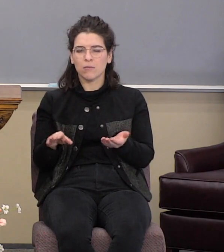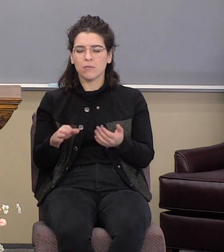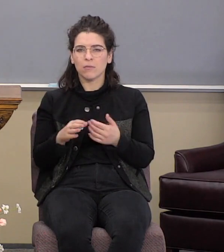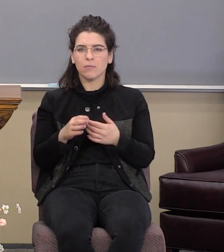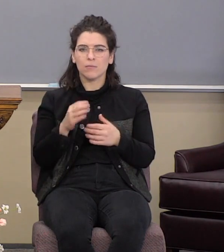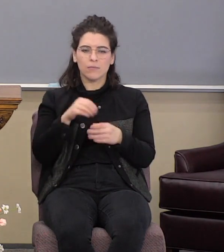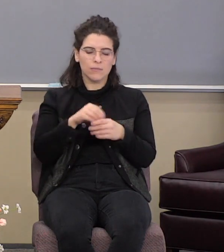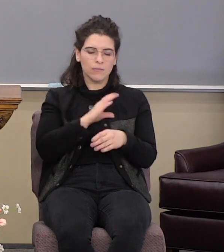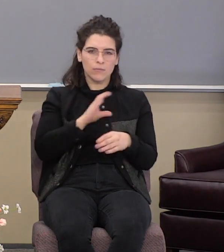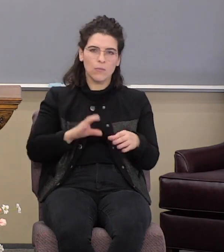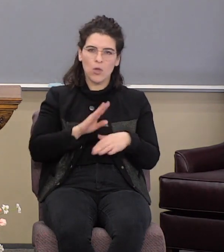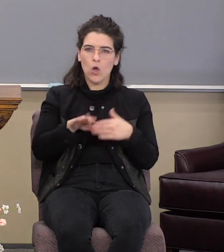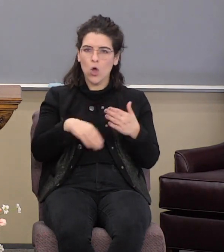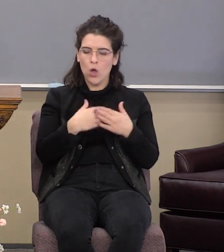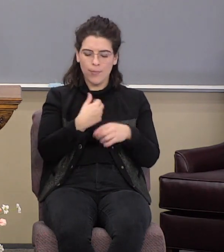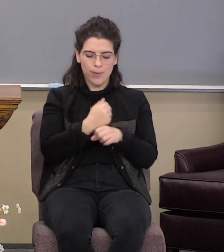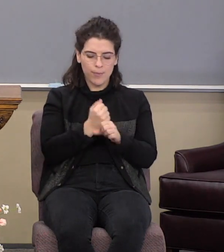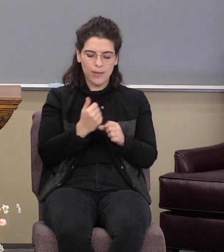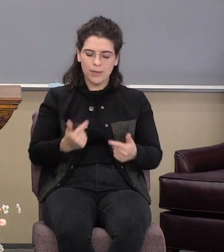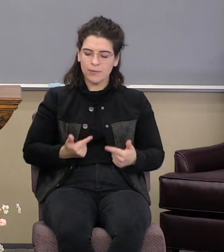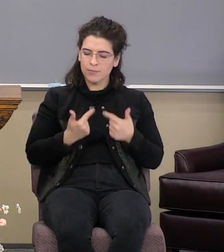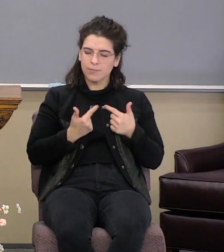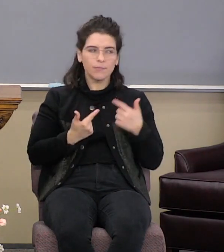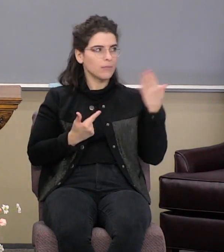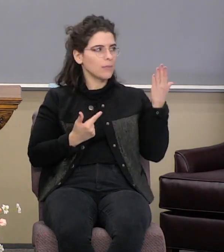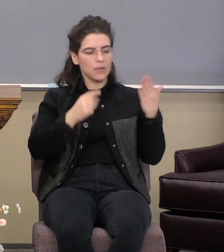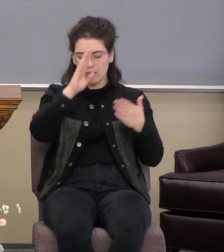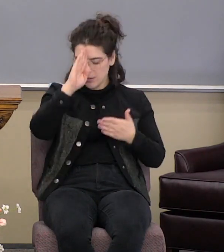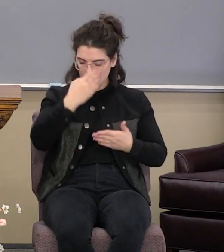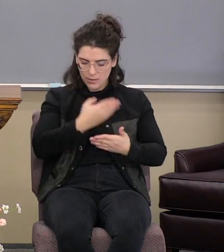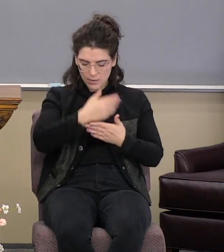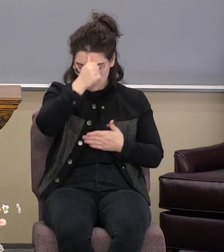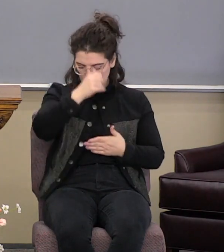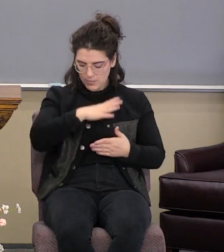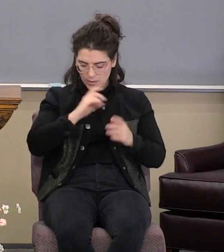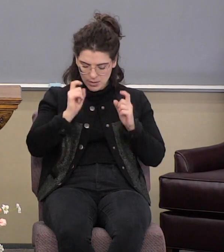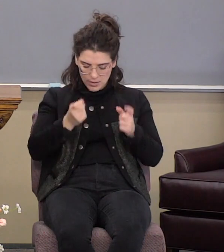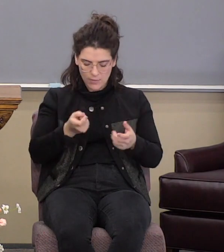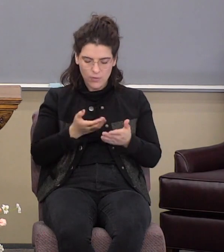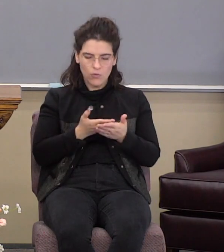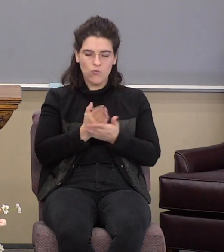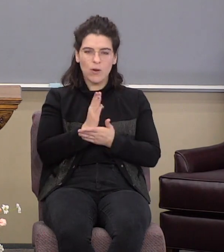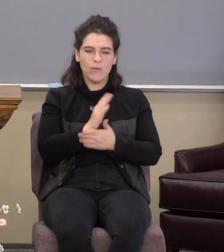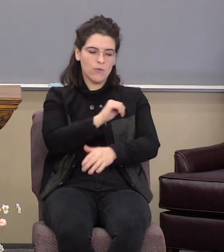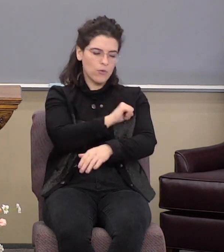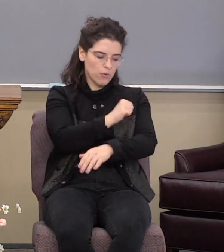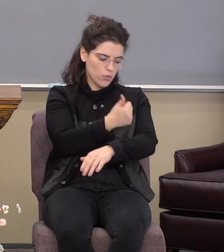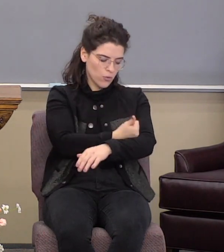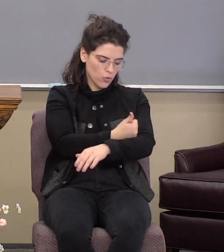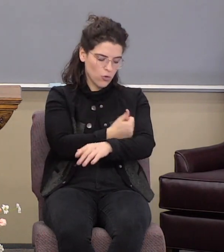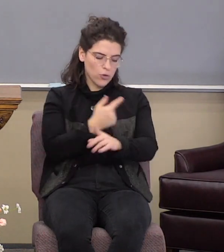Christ all shall be made alive, all right? He's the Son of Man who was given the rightful authority to